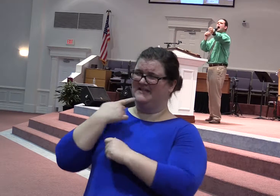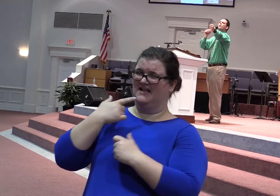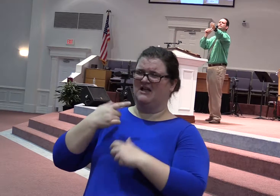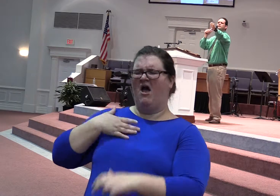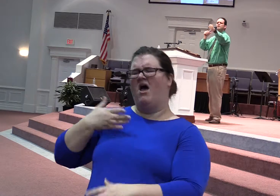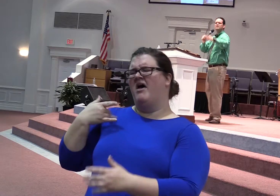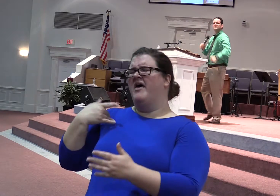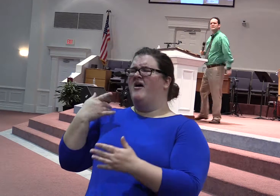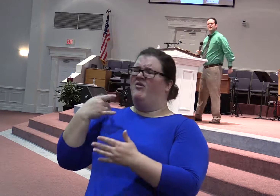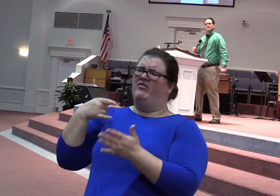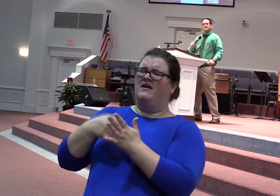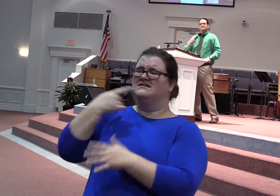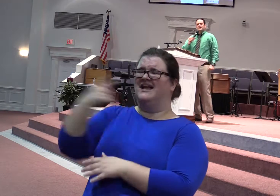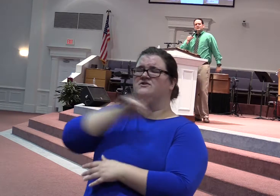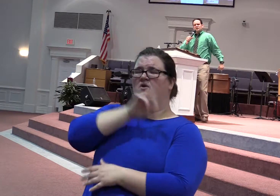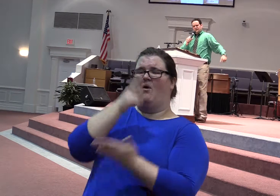Holy Ghost.